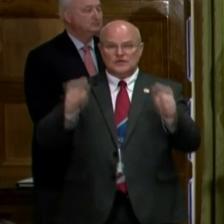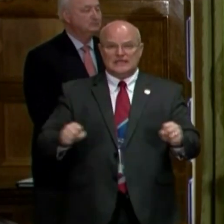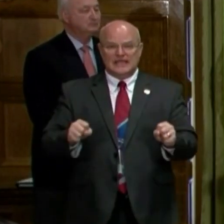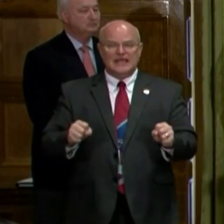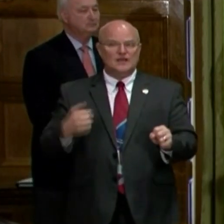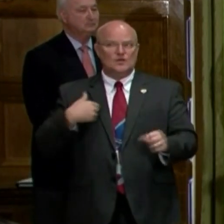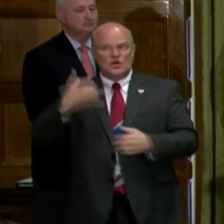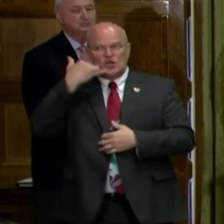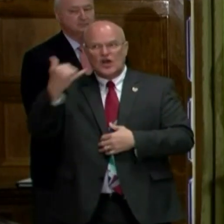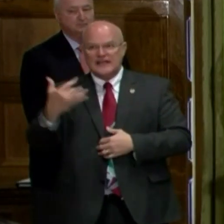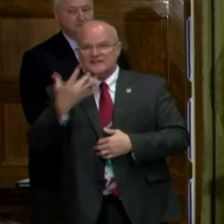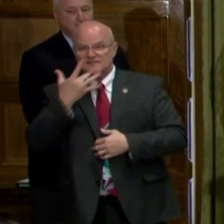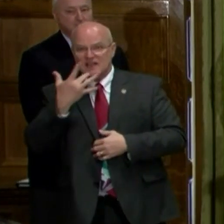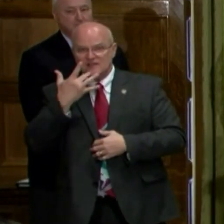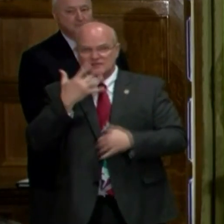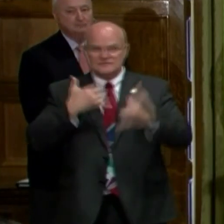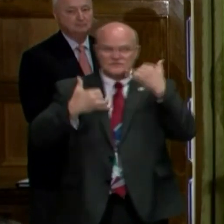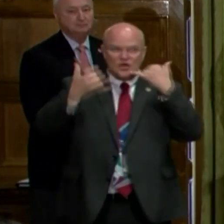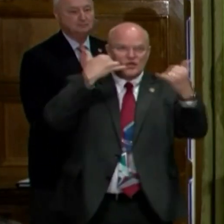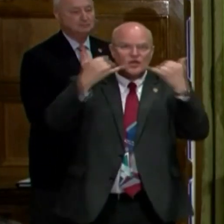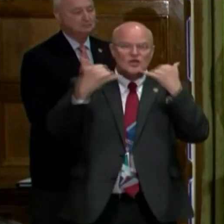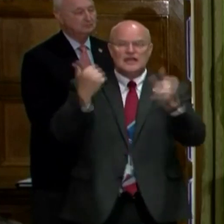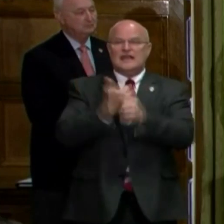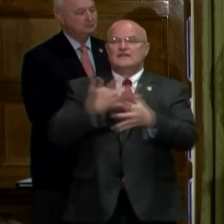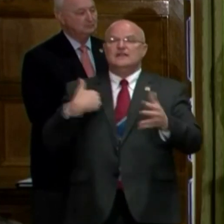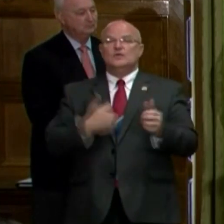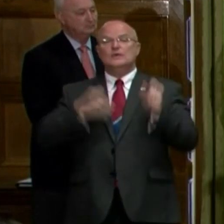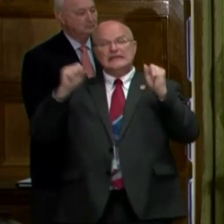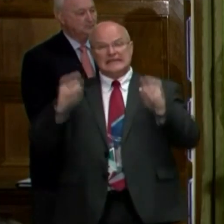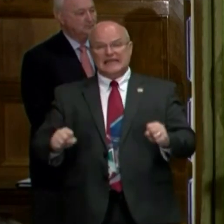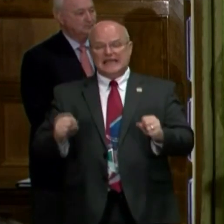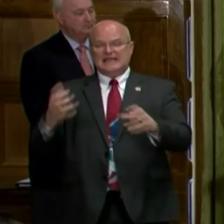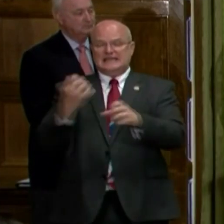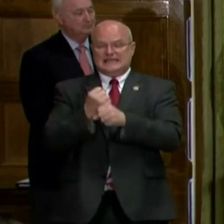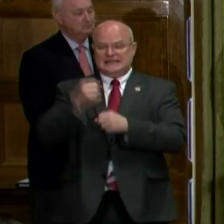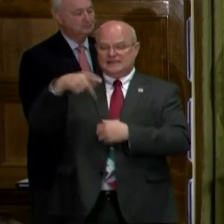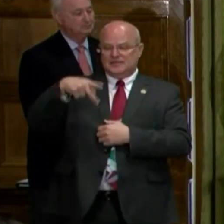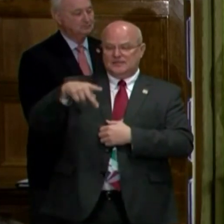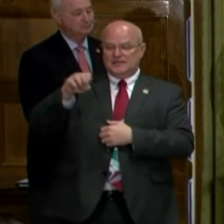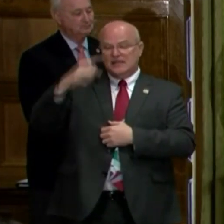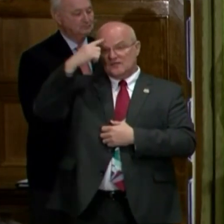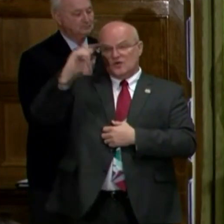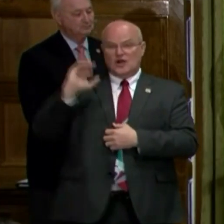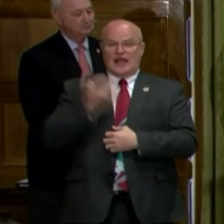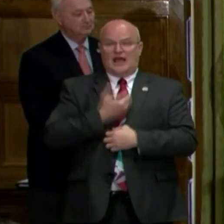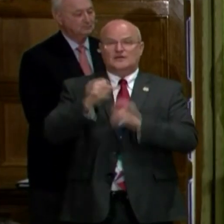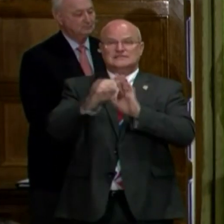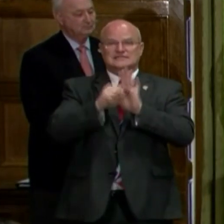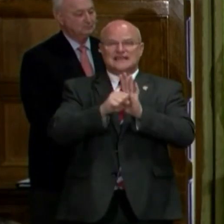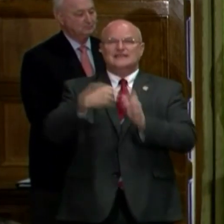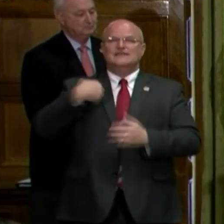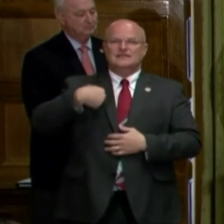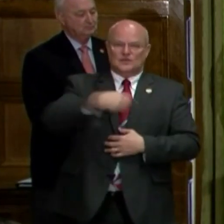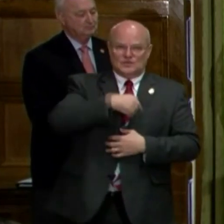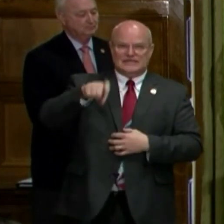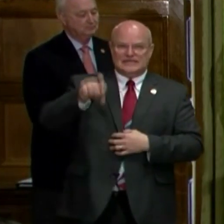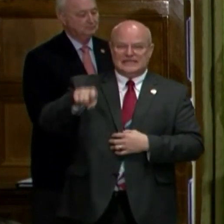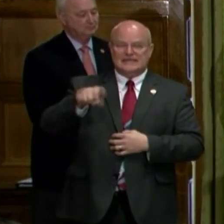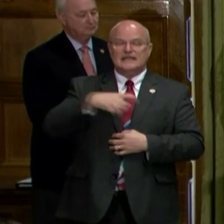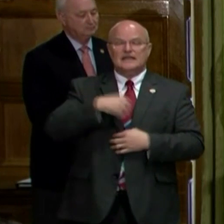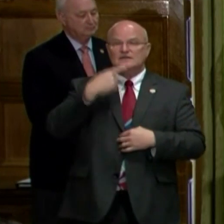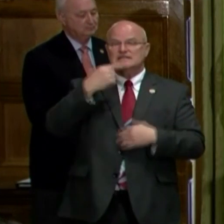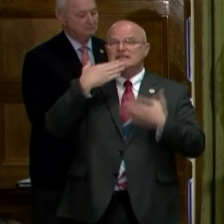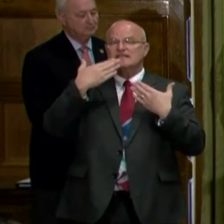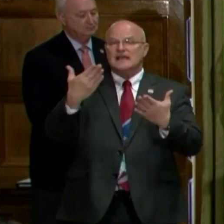in favors. We're making phone calls. We're doing everything that we can do to get the PPE for our state that we need. And we just want to say thanks